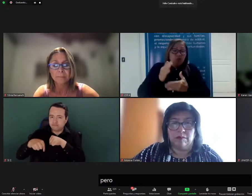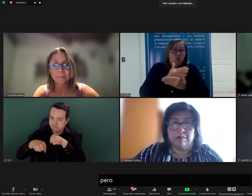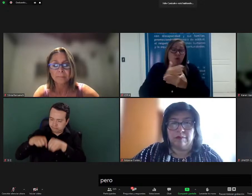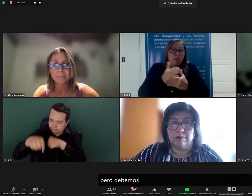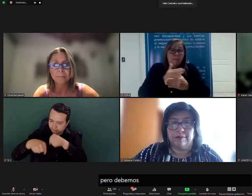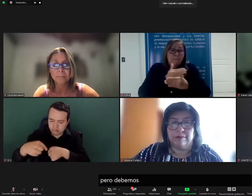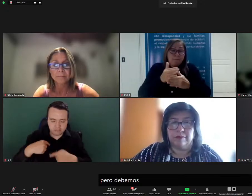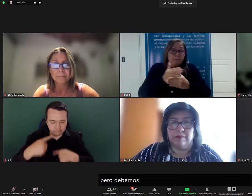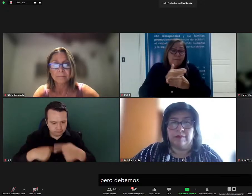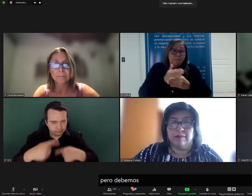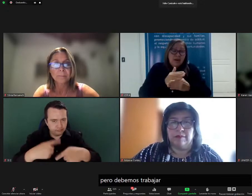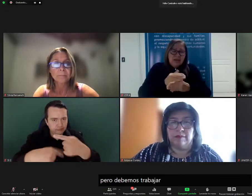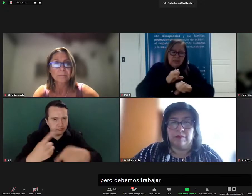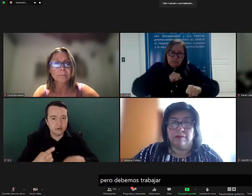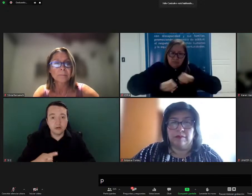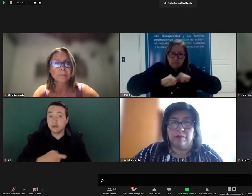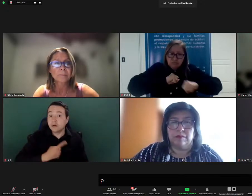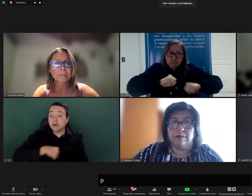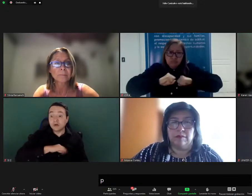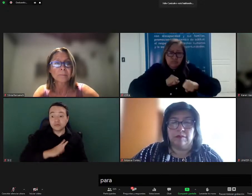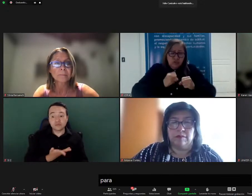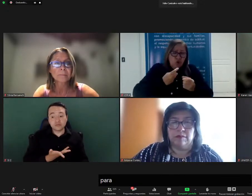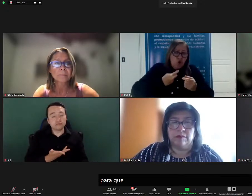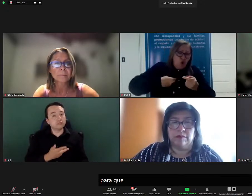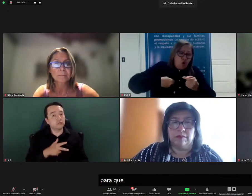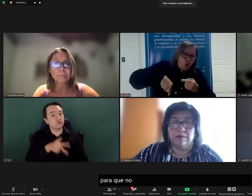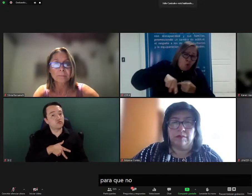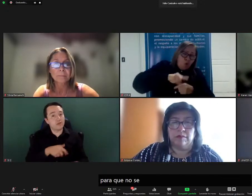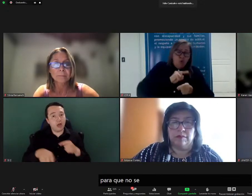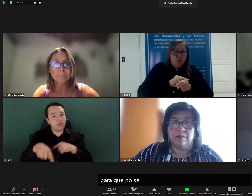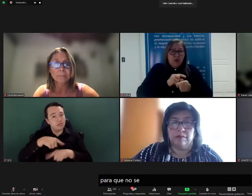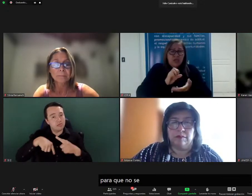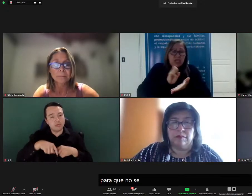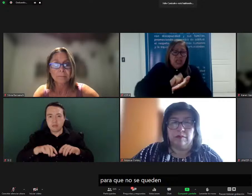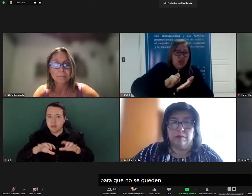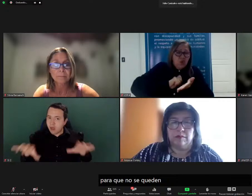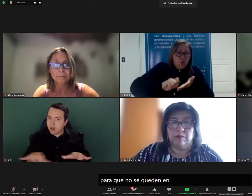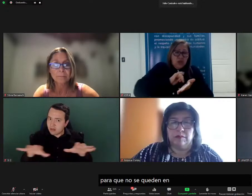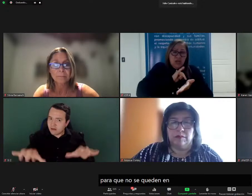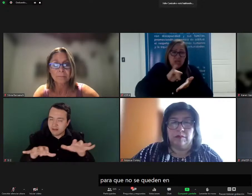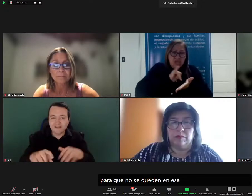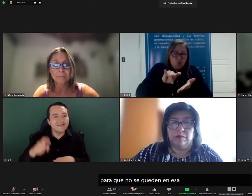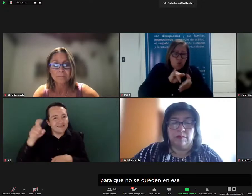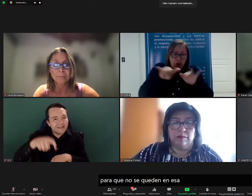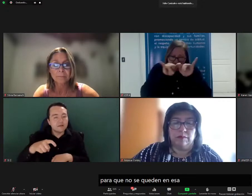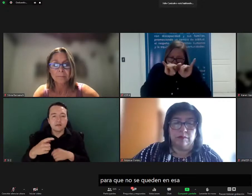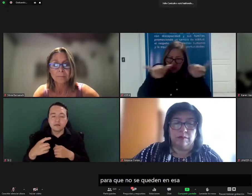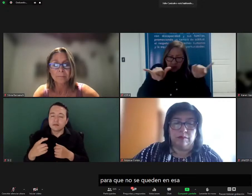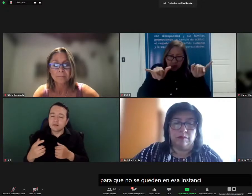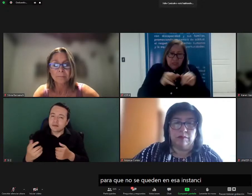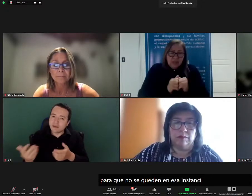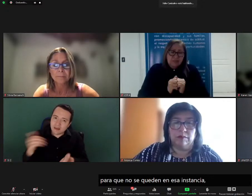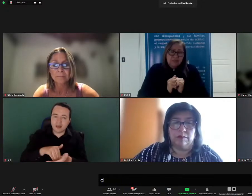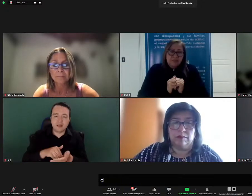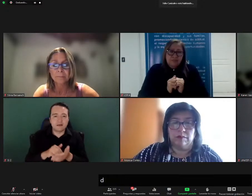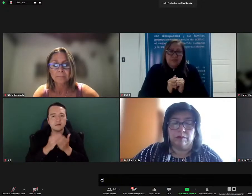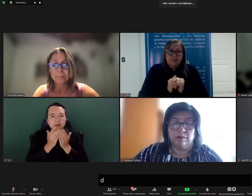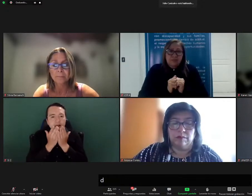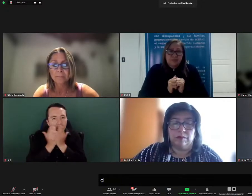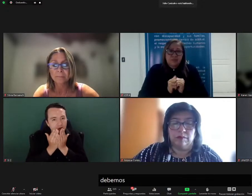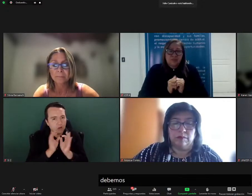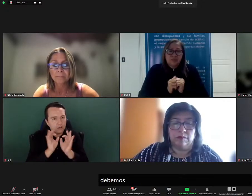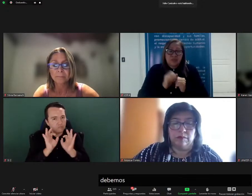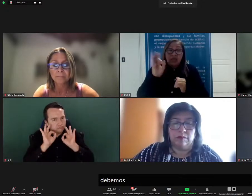remain at this point we need to be part of the active situation society and we need to go back in